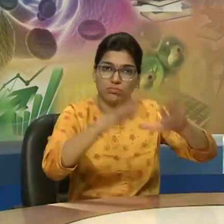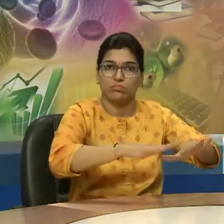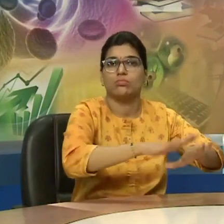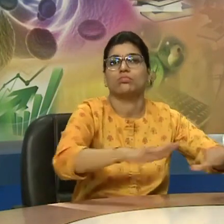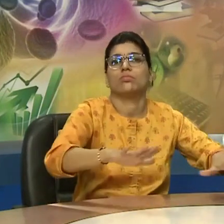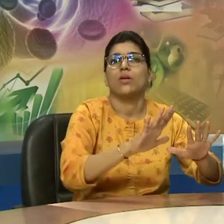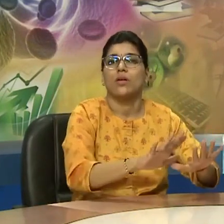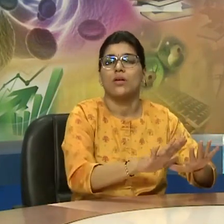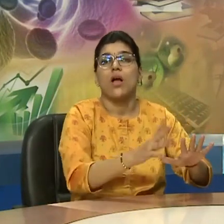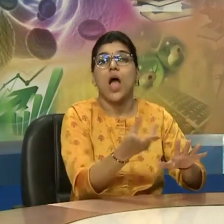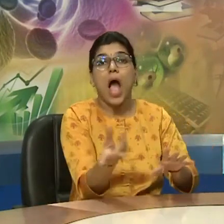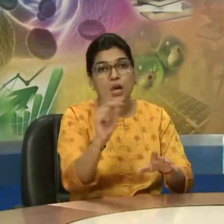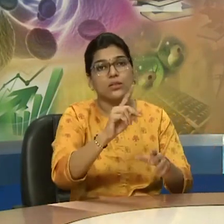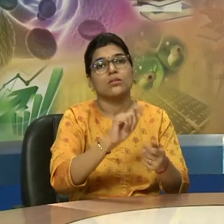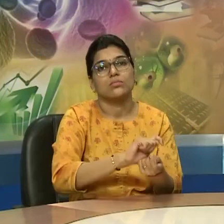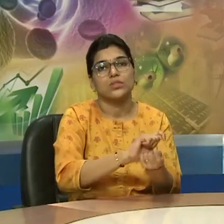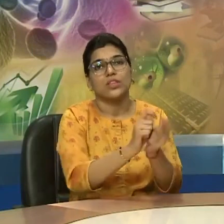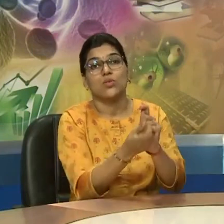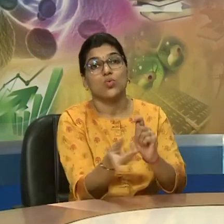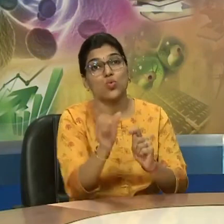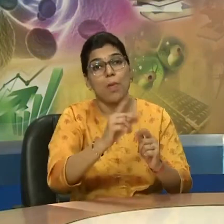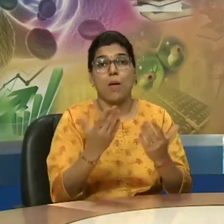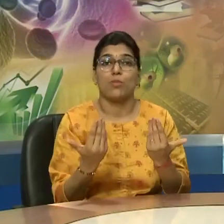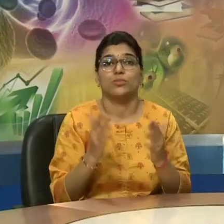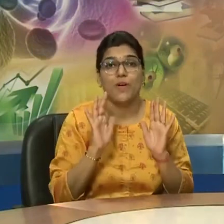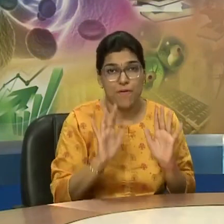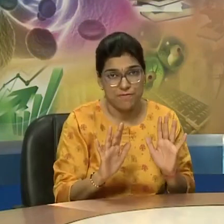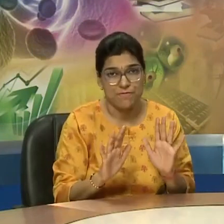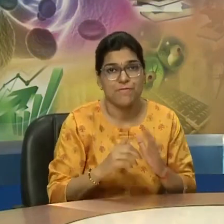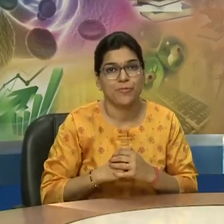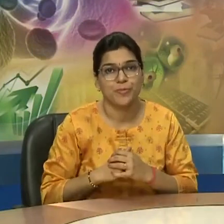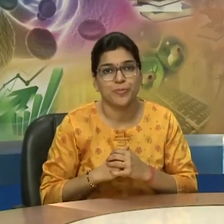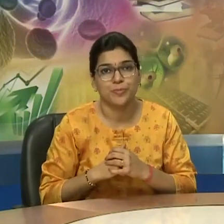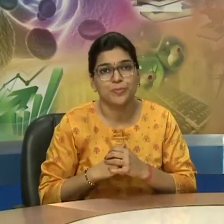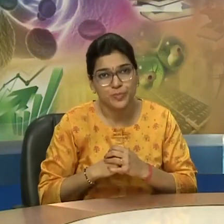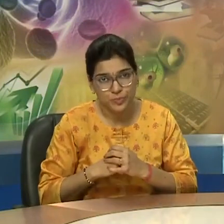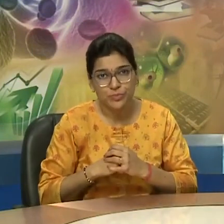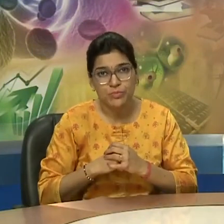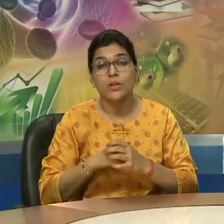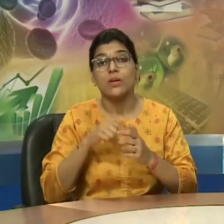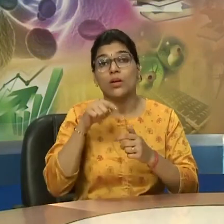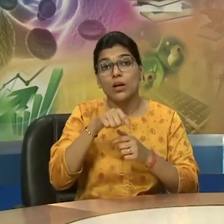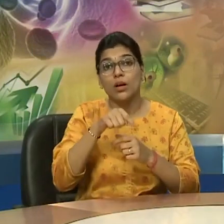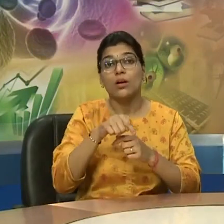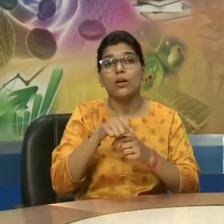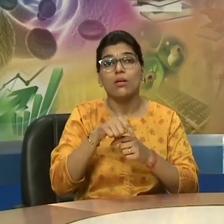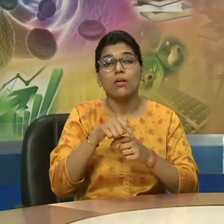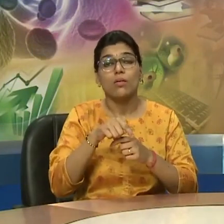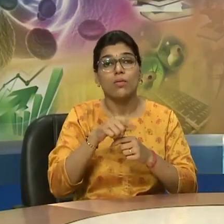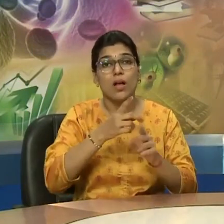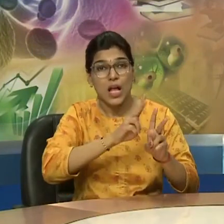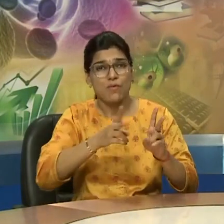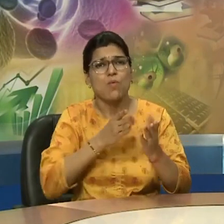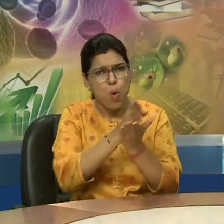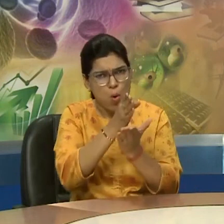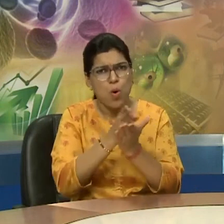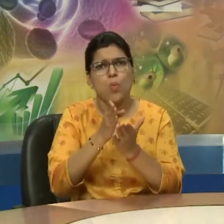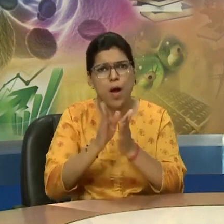hence serve as a good manure. The neem is also